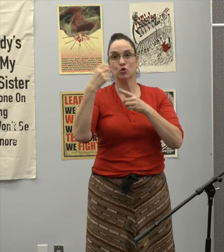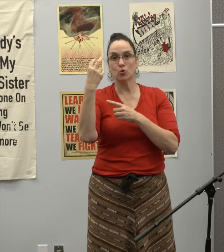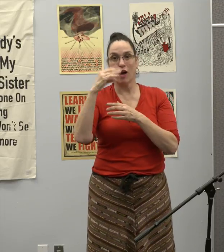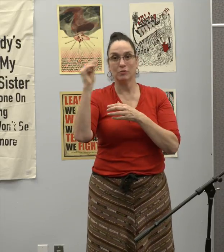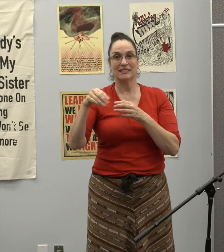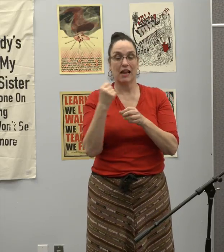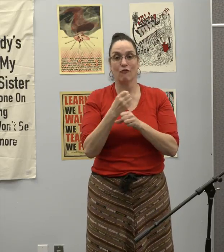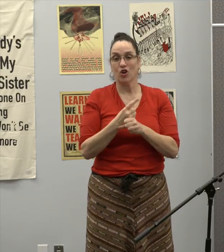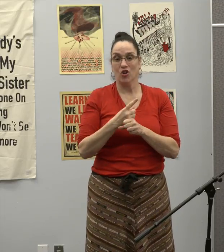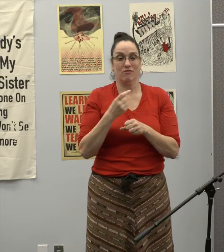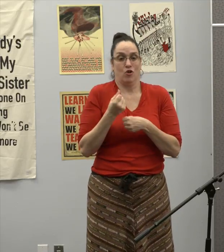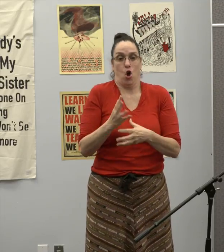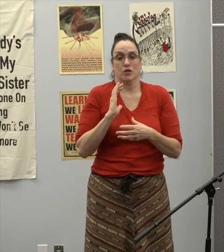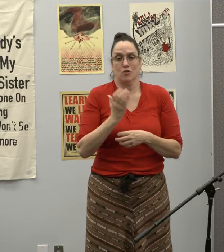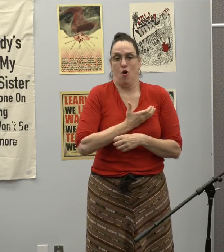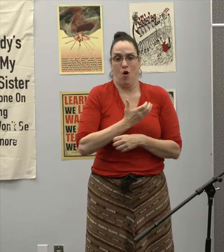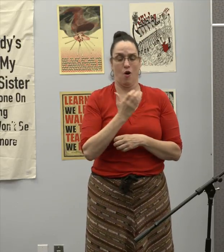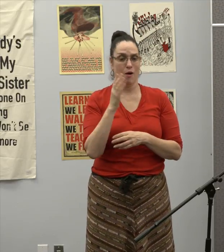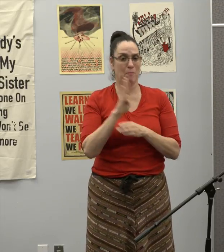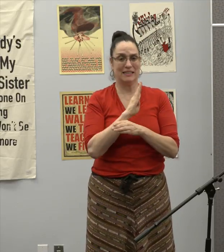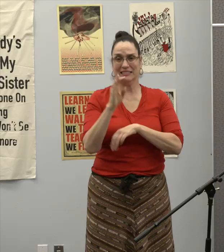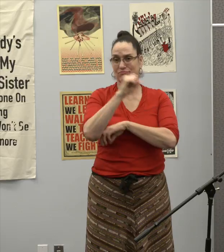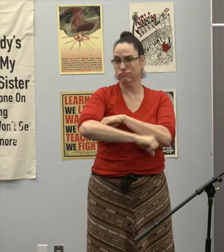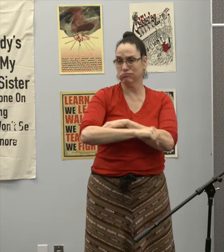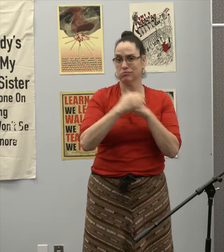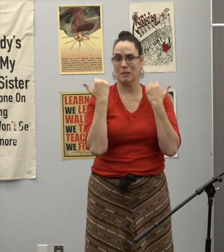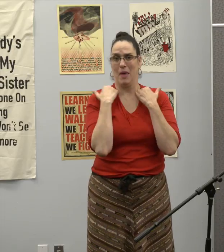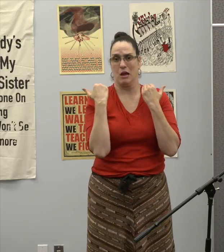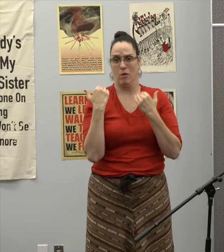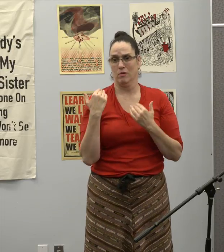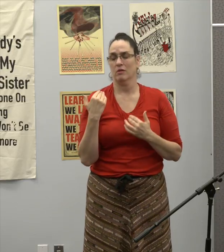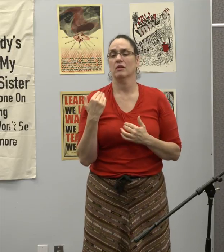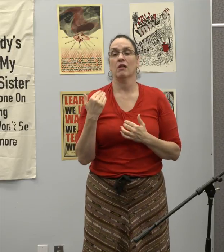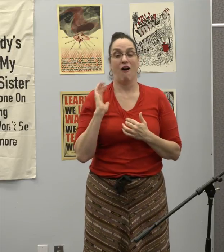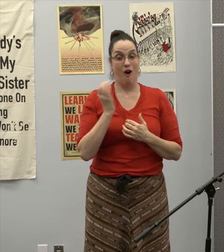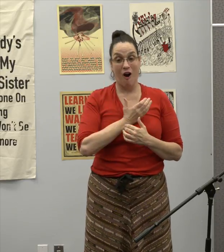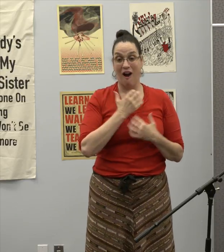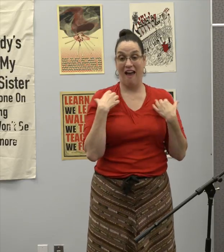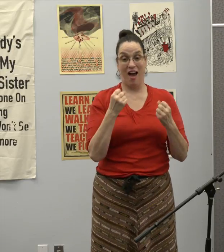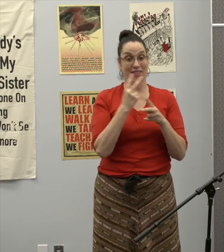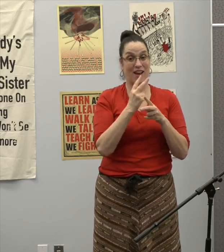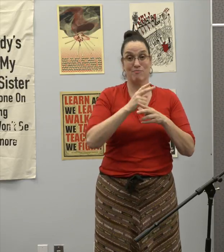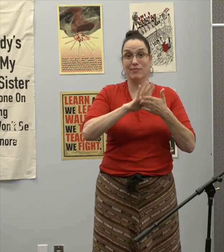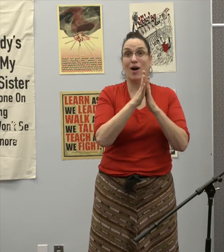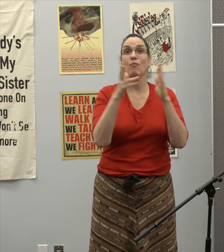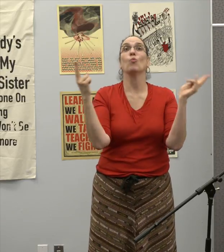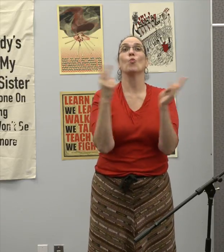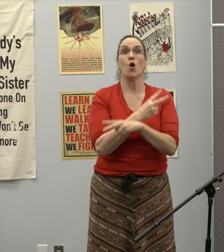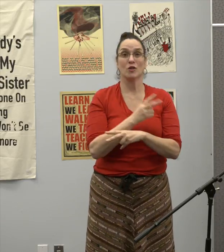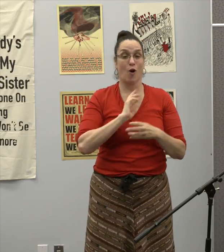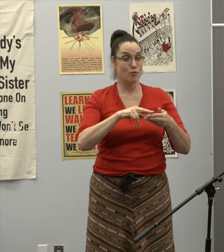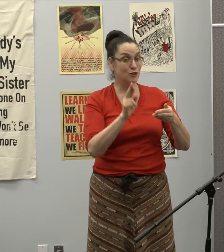our businesses. It was bankrupting our people. Yet our health care was worse, our outcomes